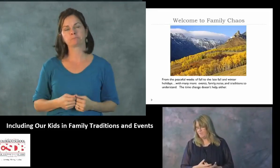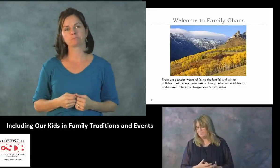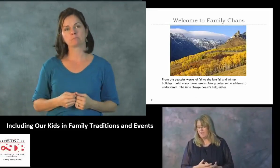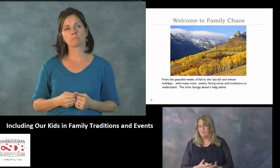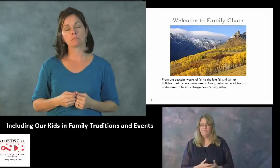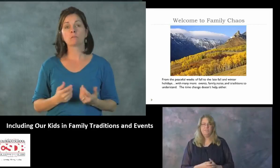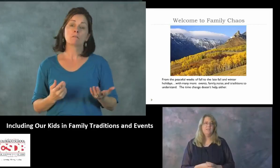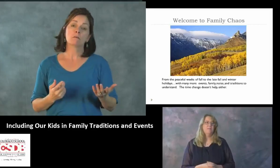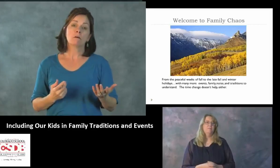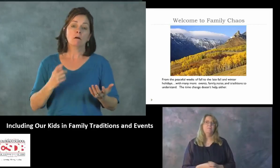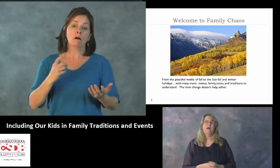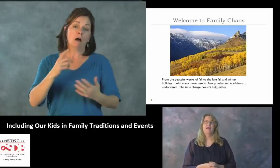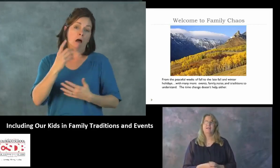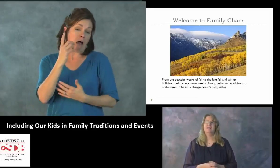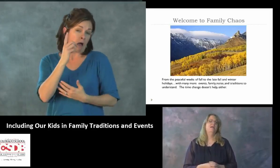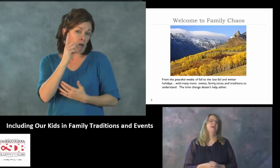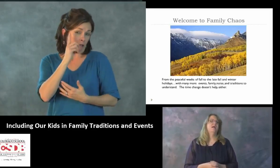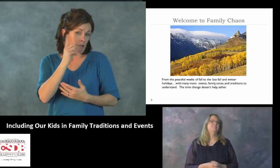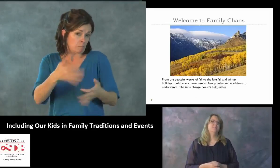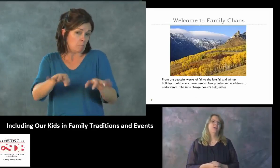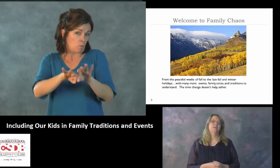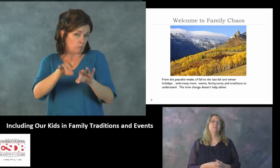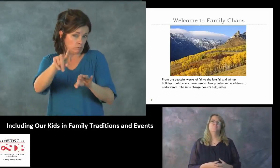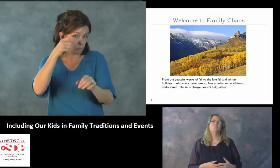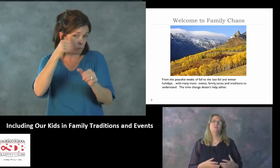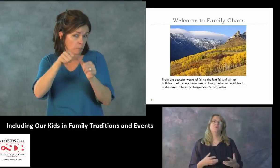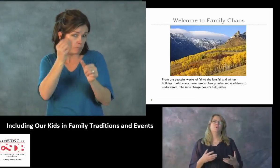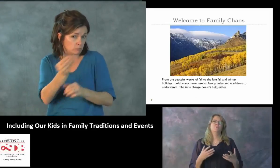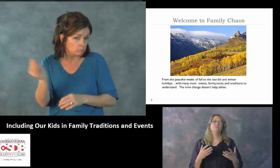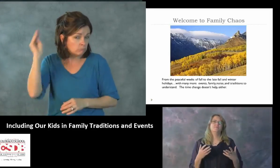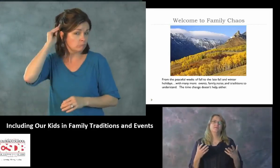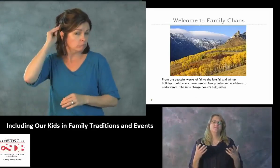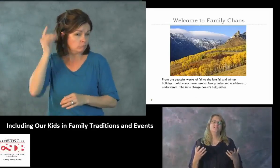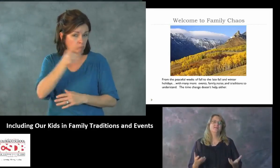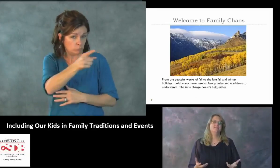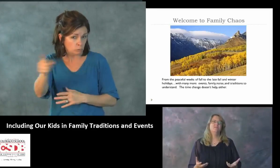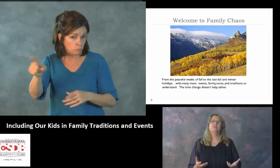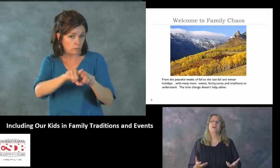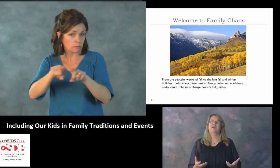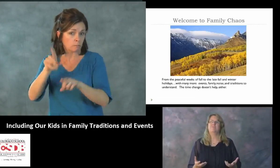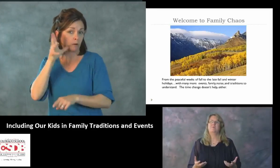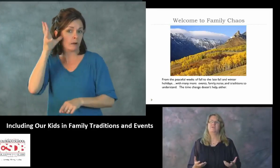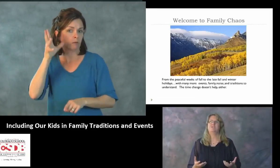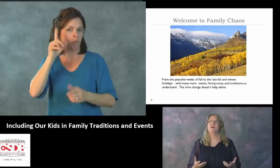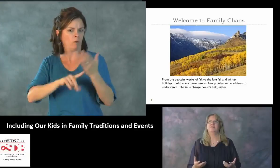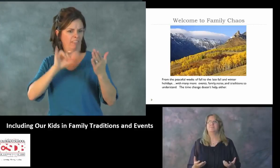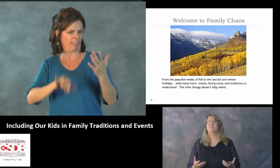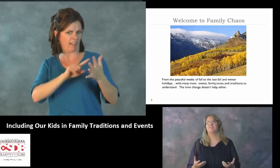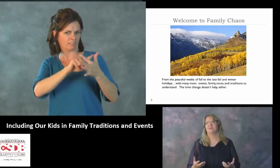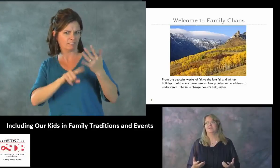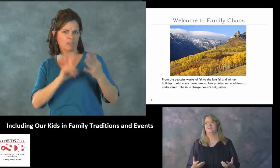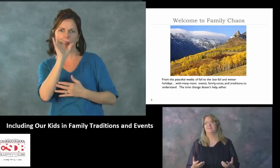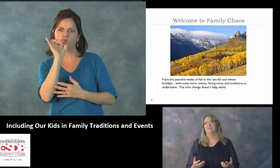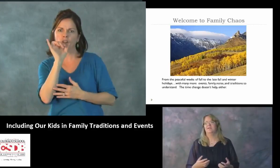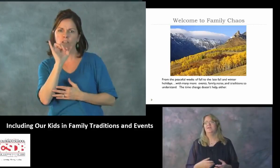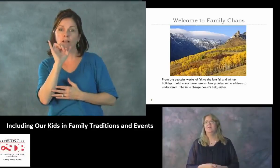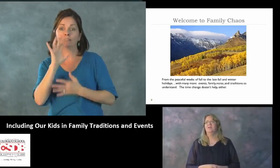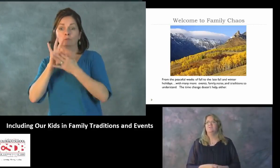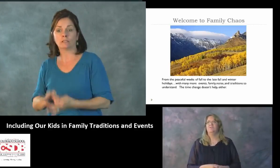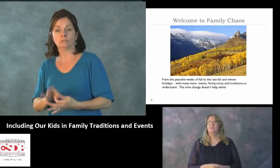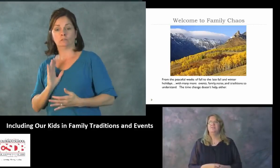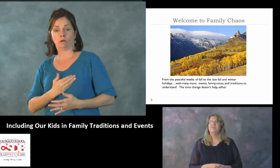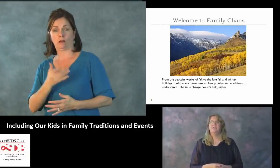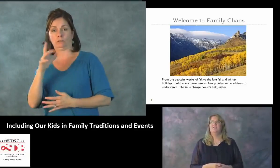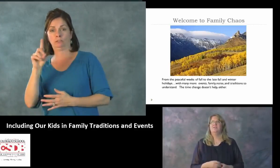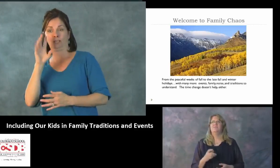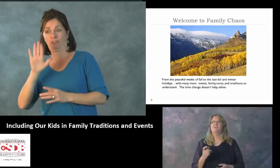I think it's helpful to keep in mind as parents what those events look like from our child's perspective.